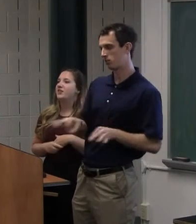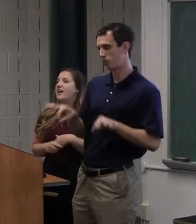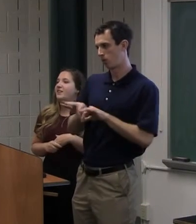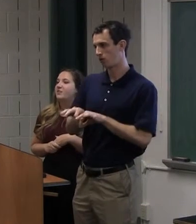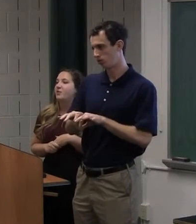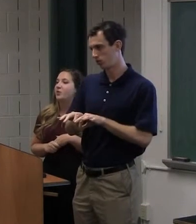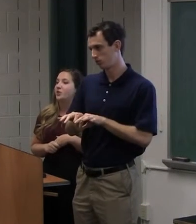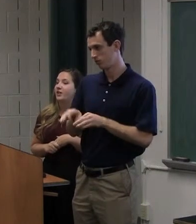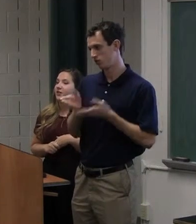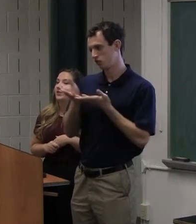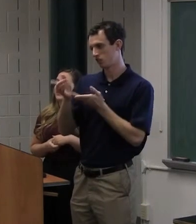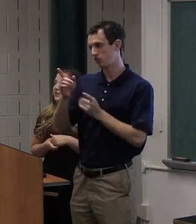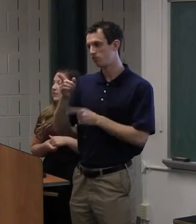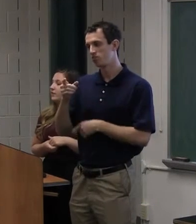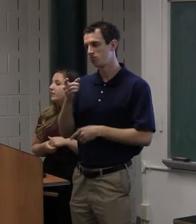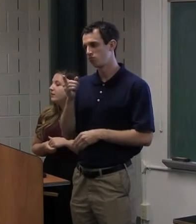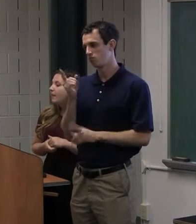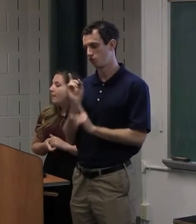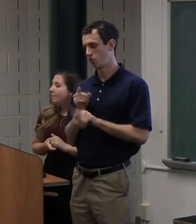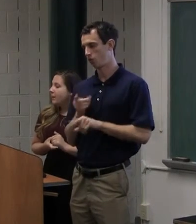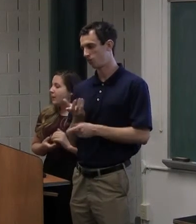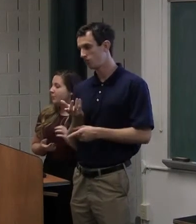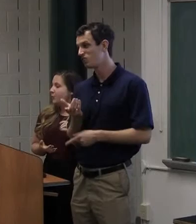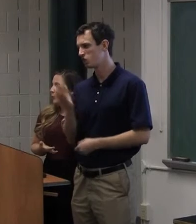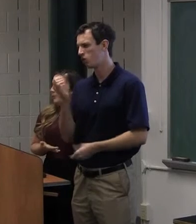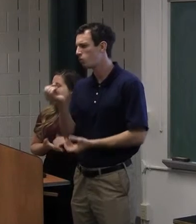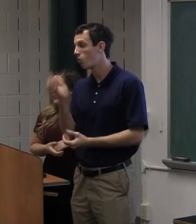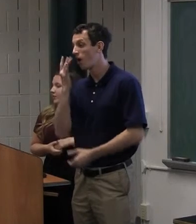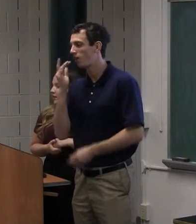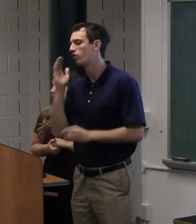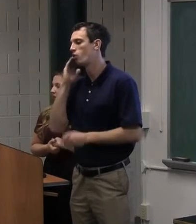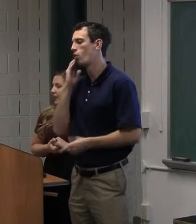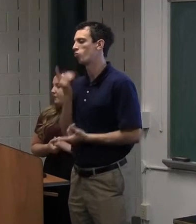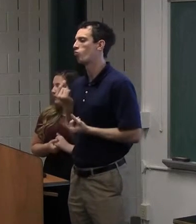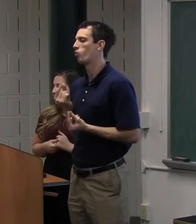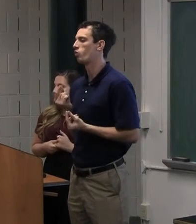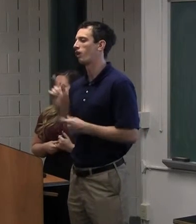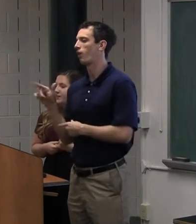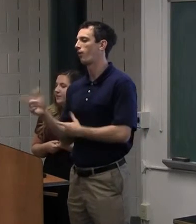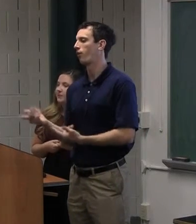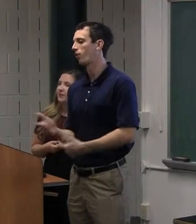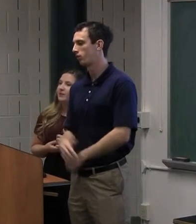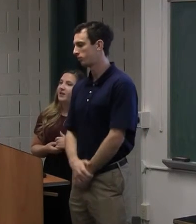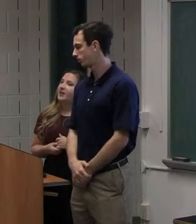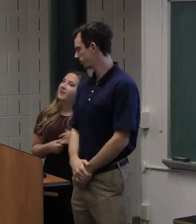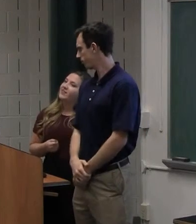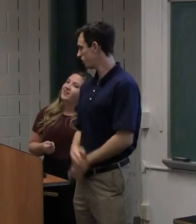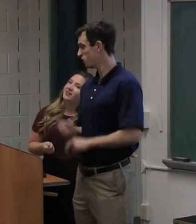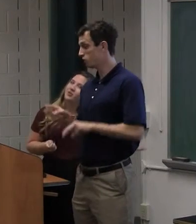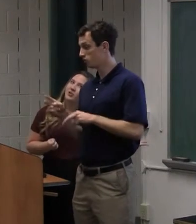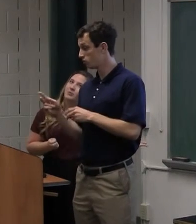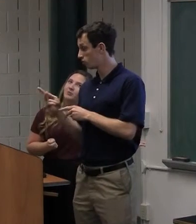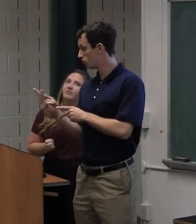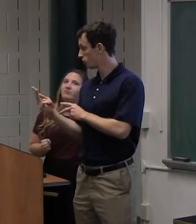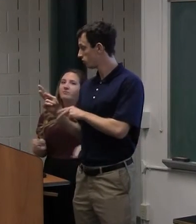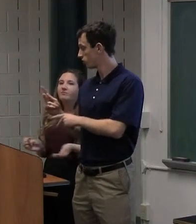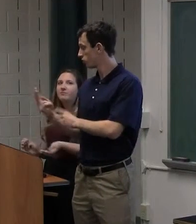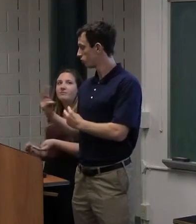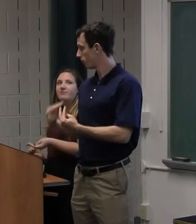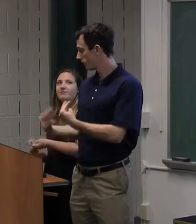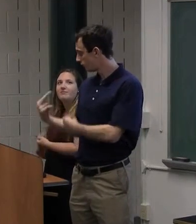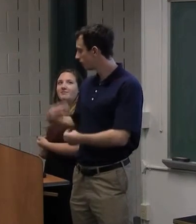be good to at least know what you're getting yourself into. Supervision time, class, spin meeting, and the science stream.